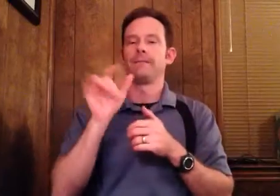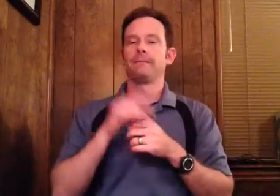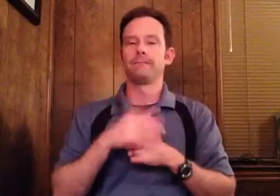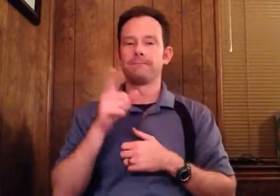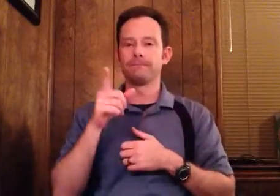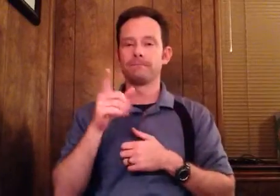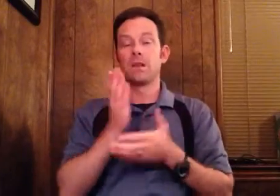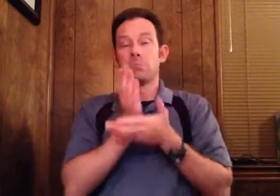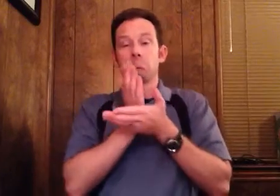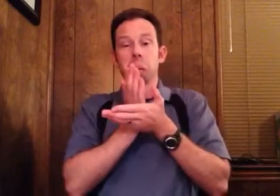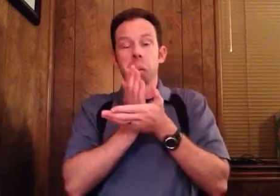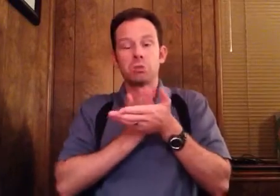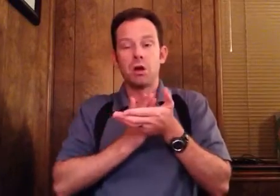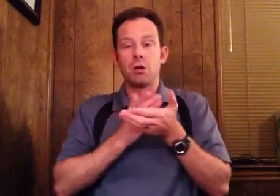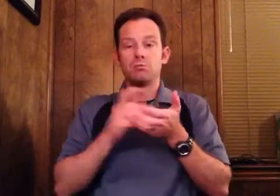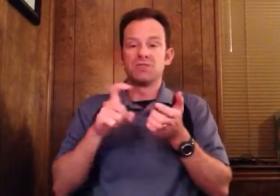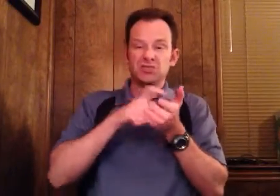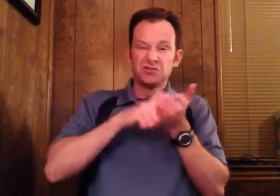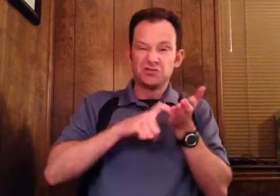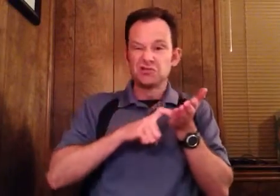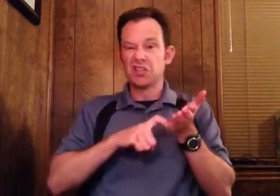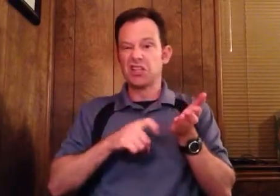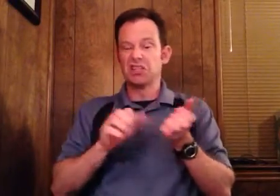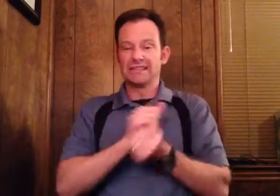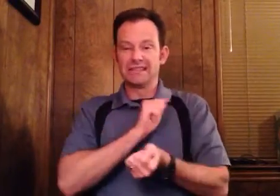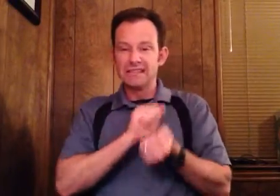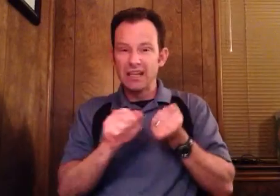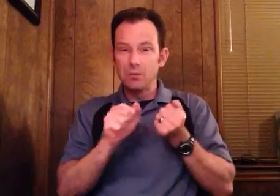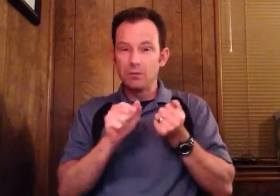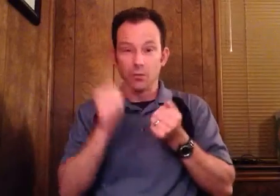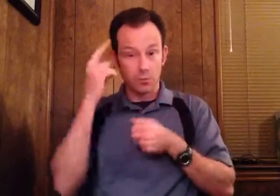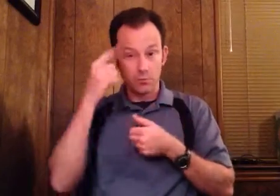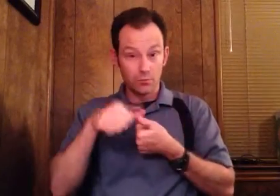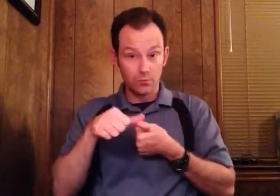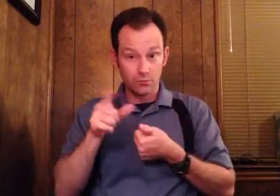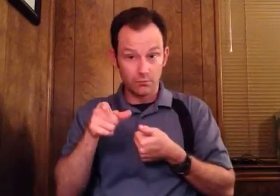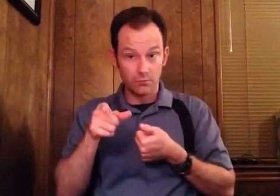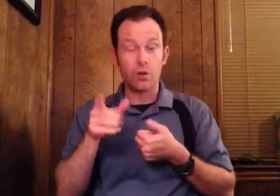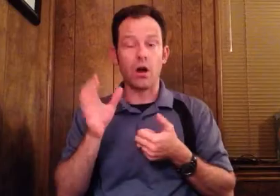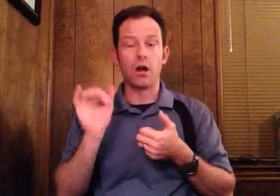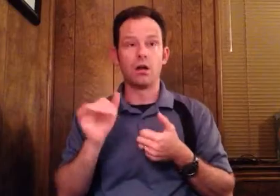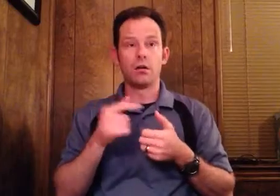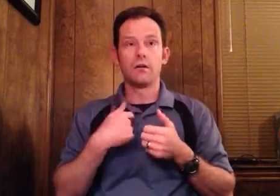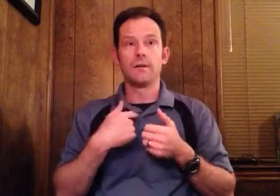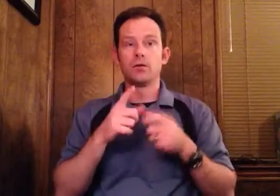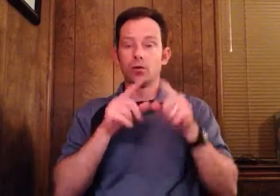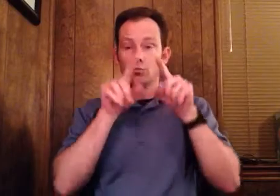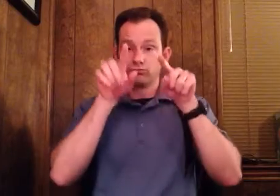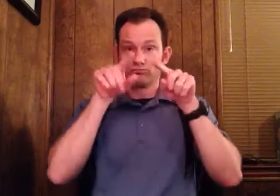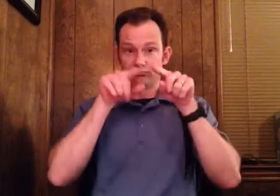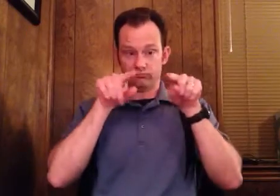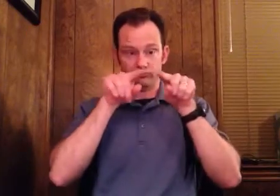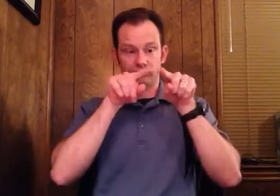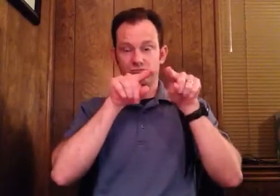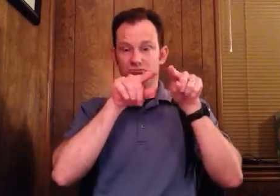some were scratched or damaged. Okay, so these, we don't know what they are, but these were scratched or